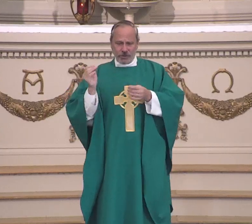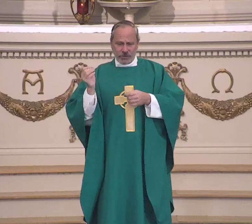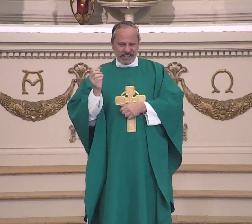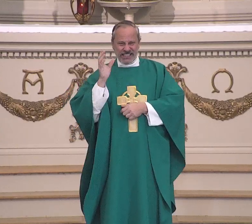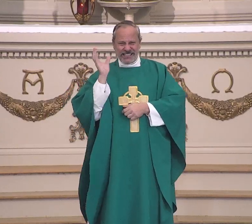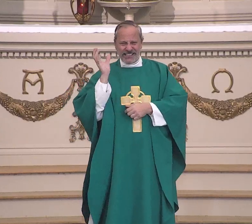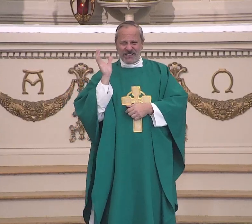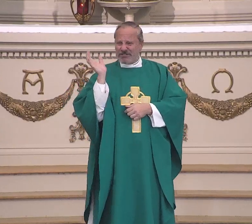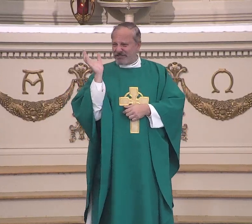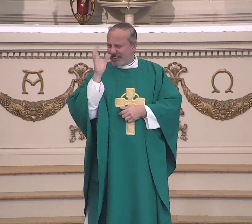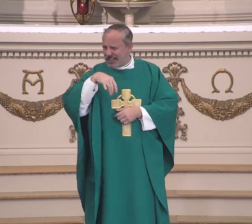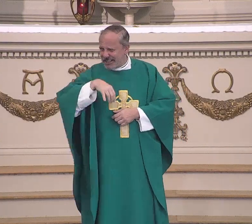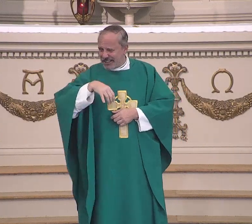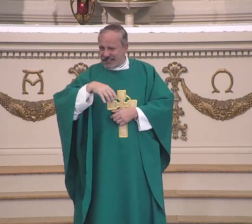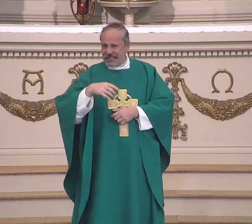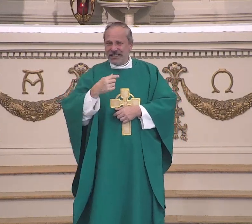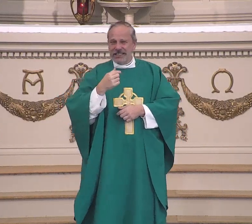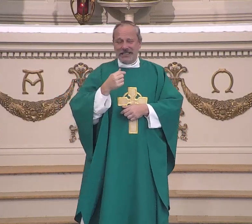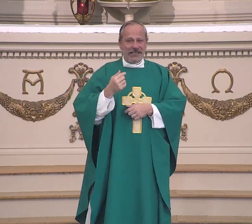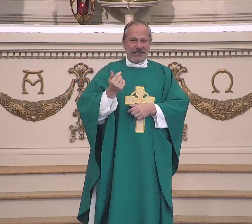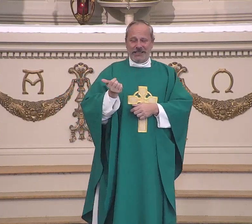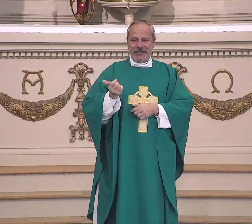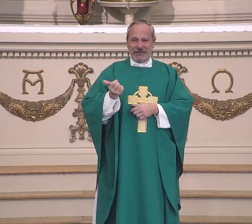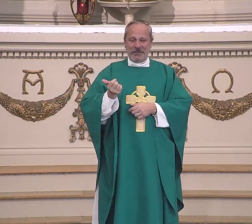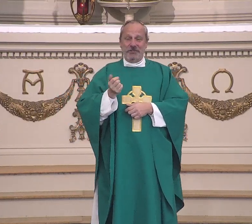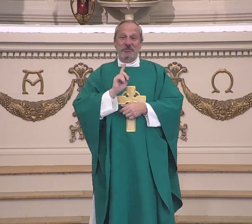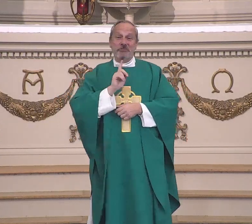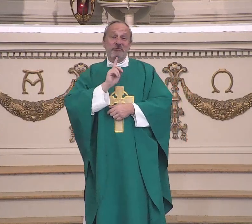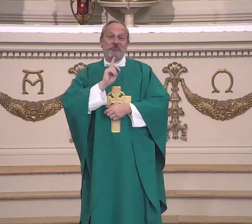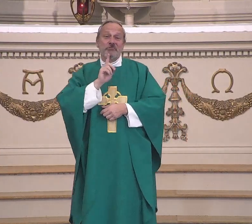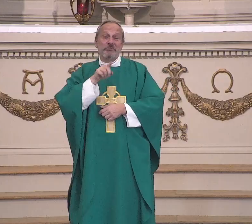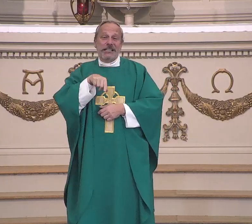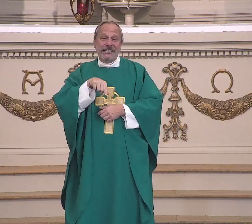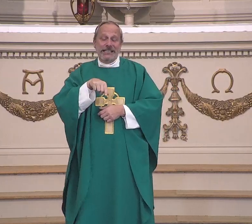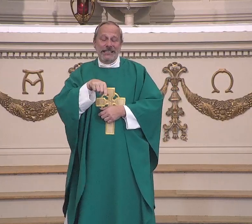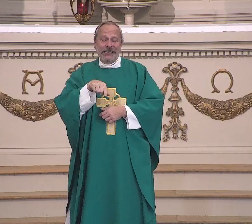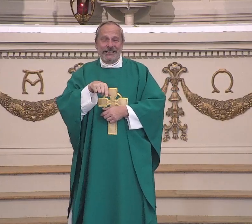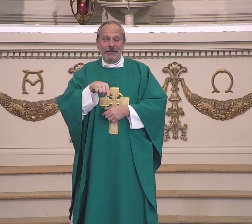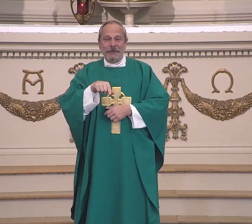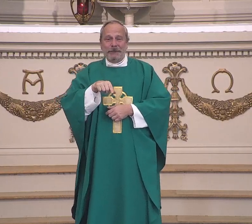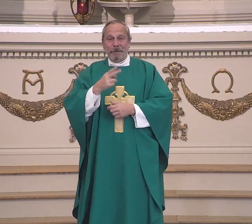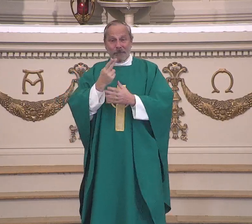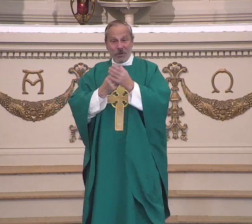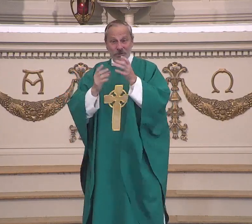Jesus tells us a parable today that seems kind of strange.